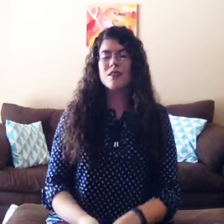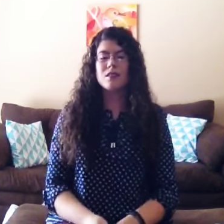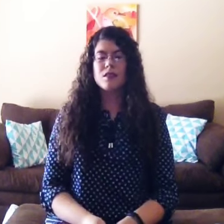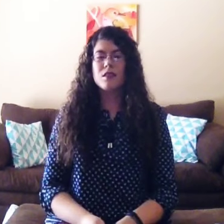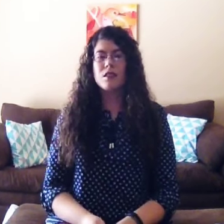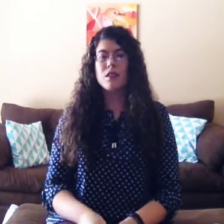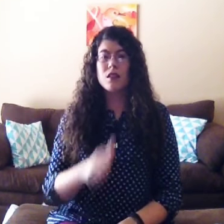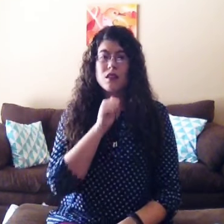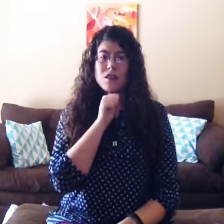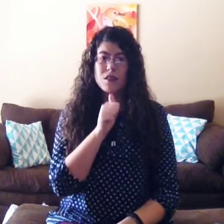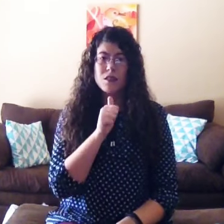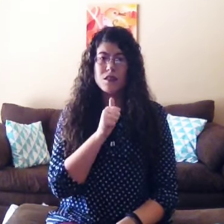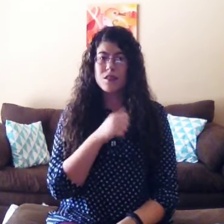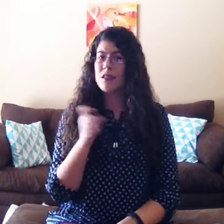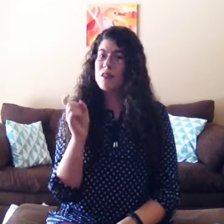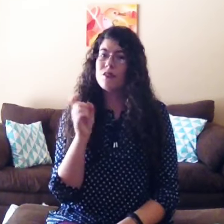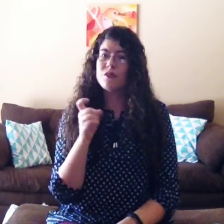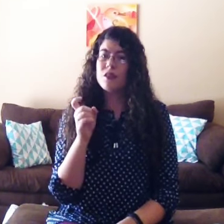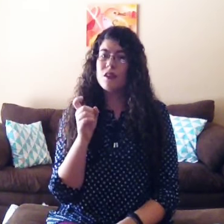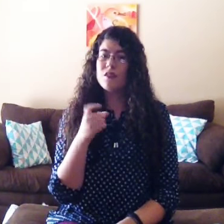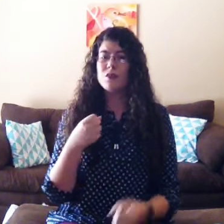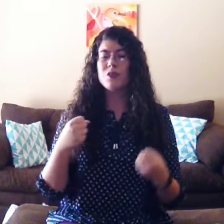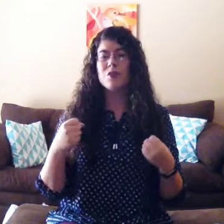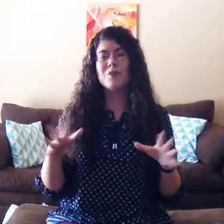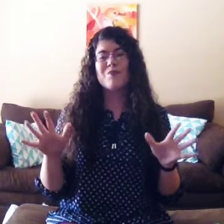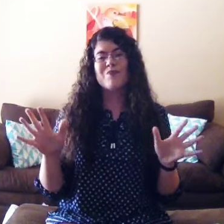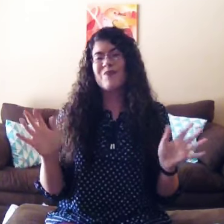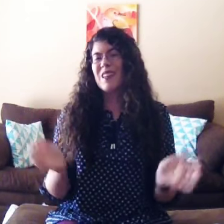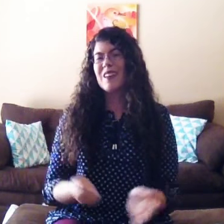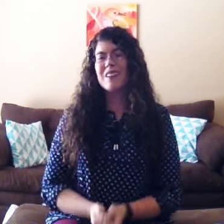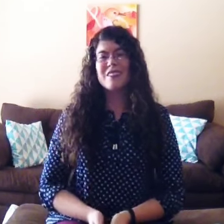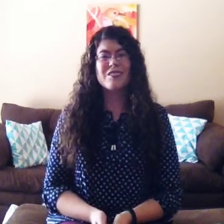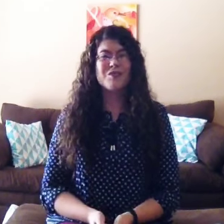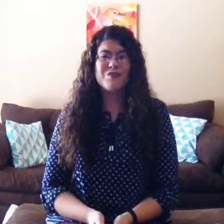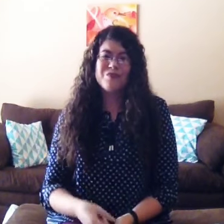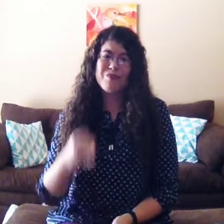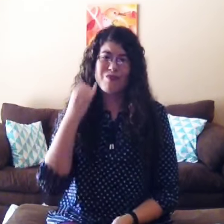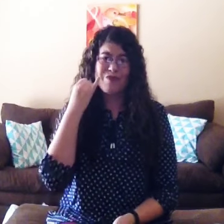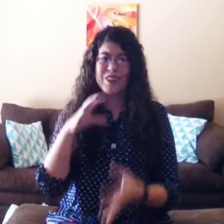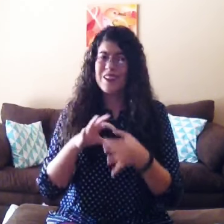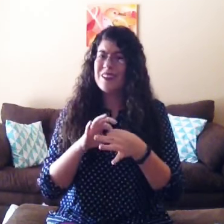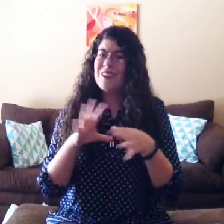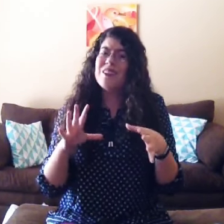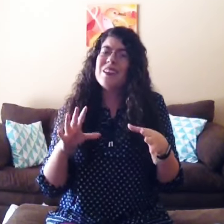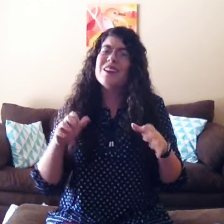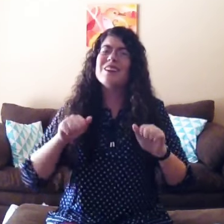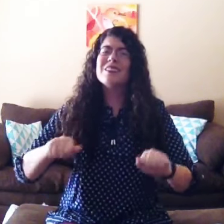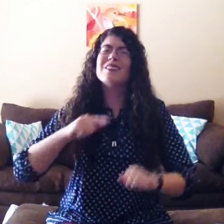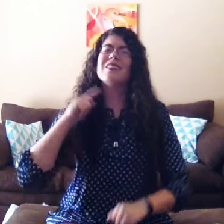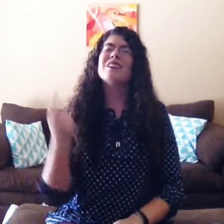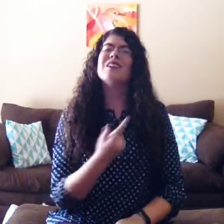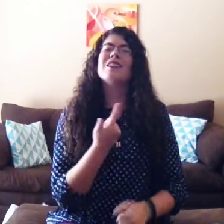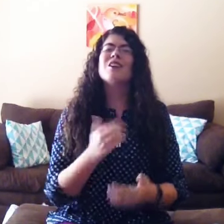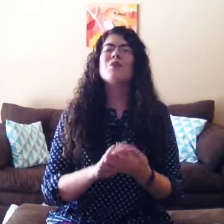friends? Does it have to end? And if it ends, can we